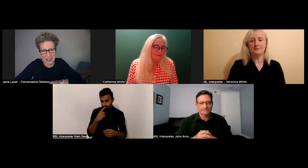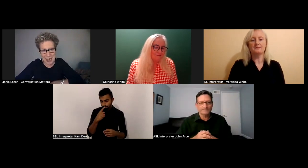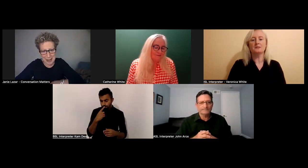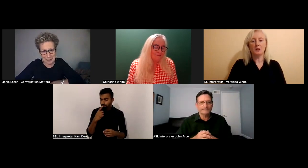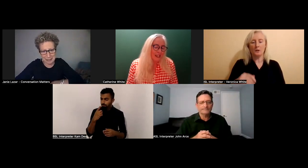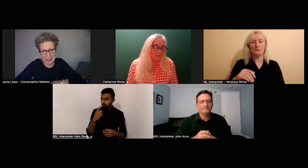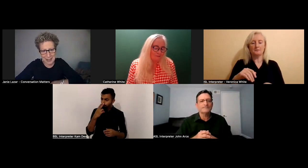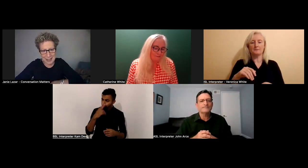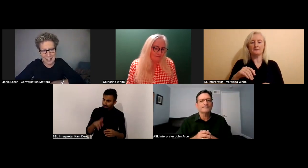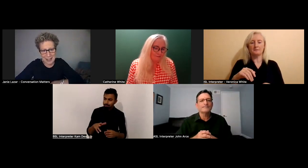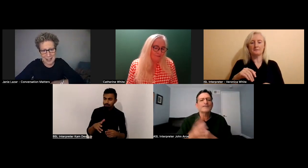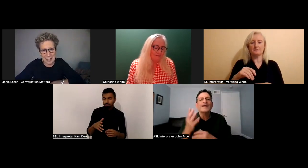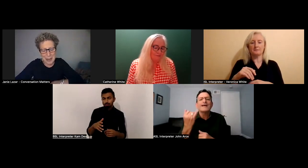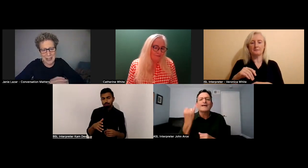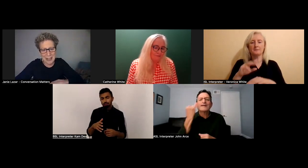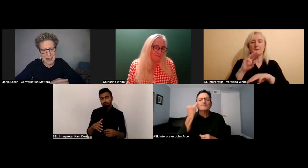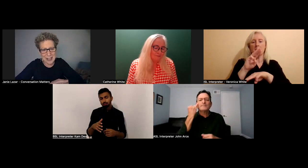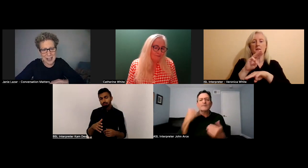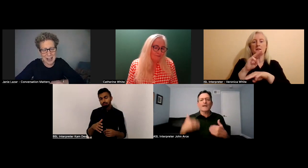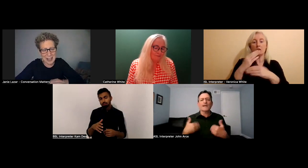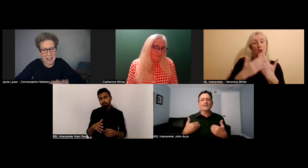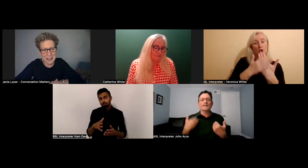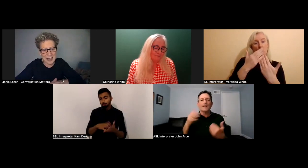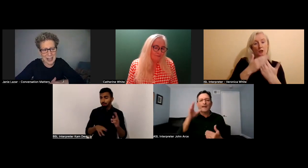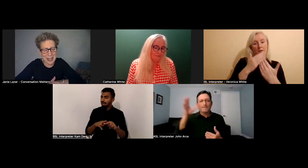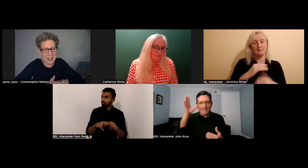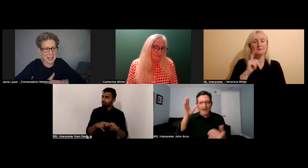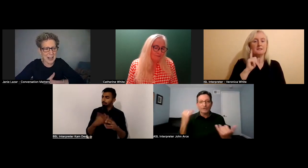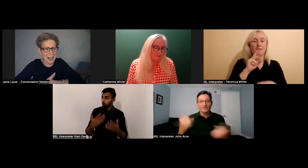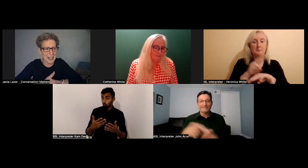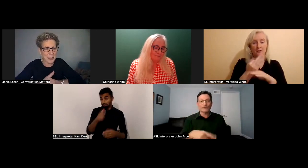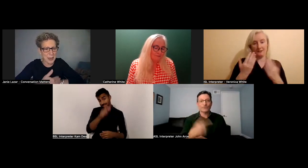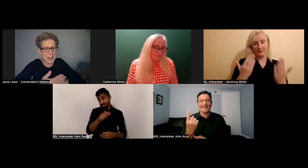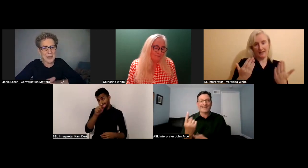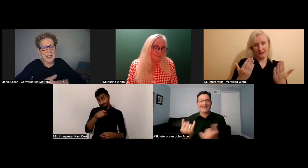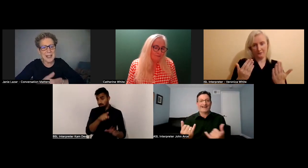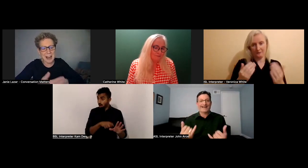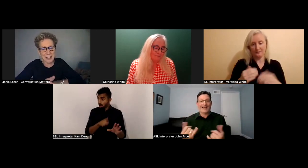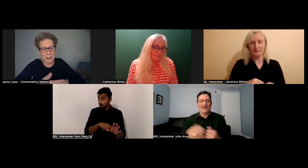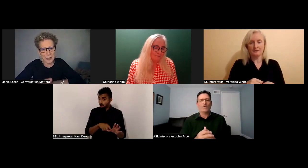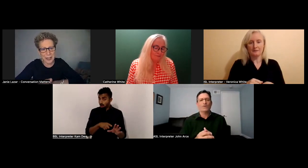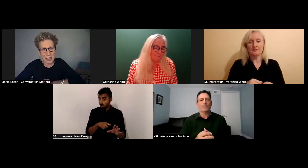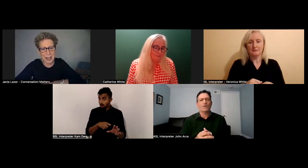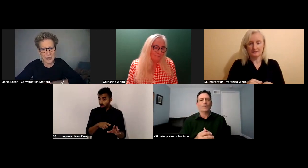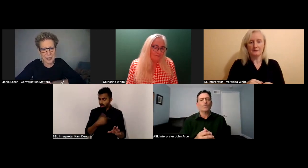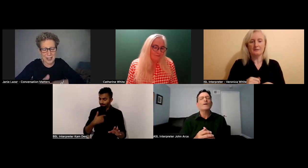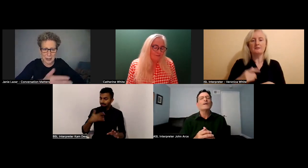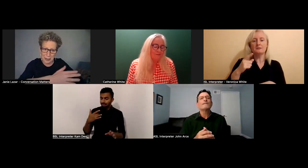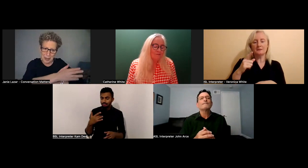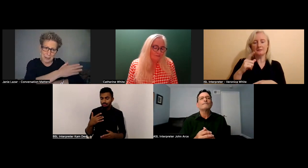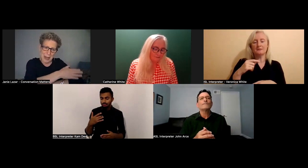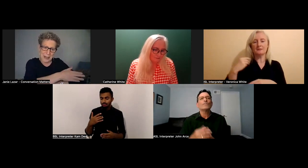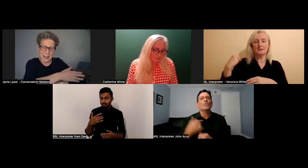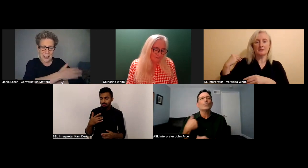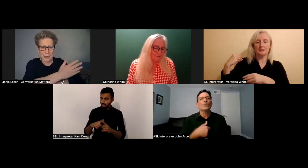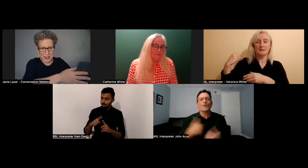of today, Yeah. because I think that there's wisdom that is carried through the generations and through